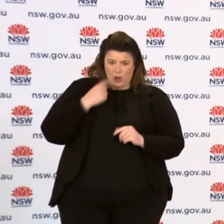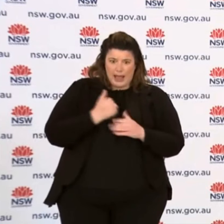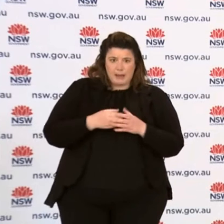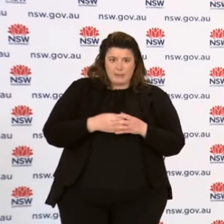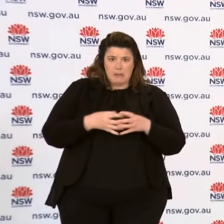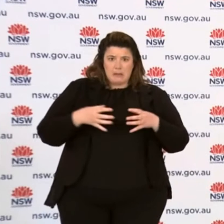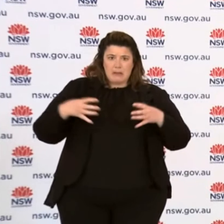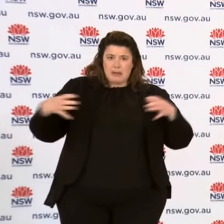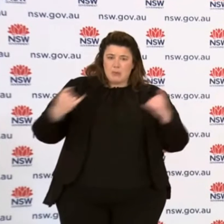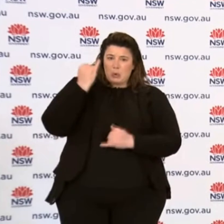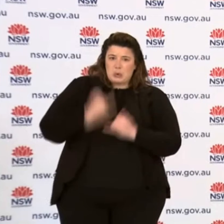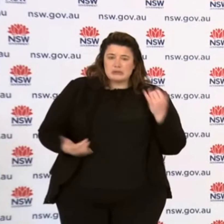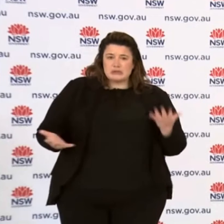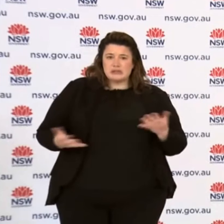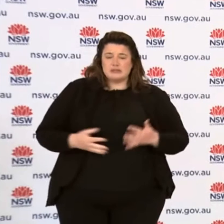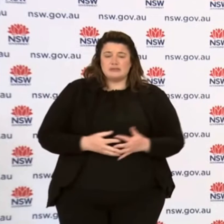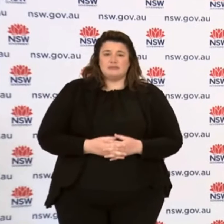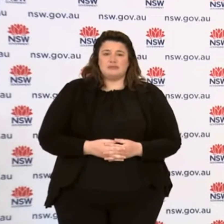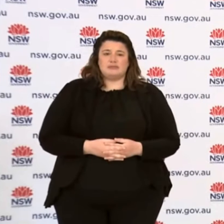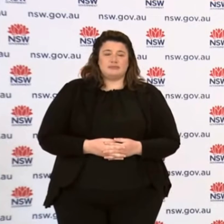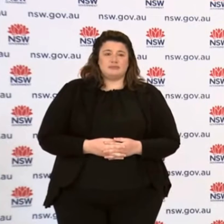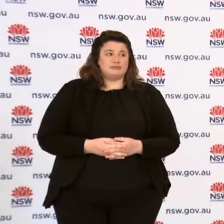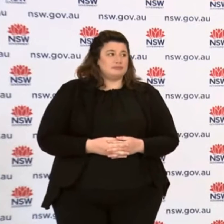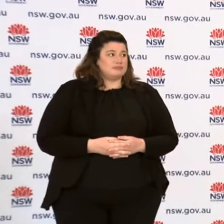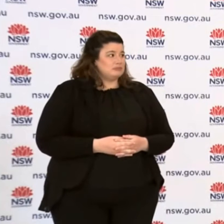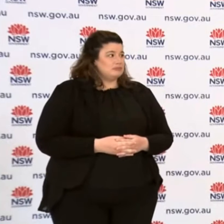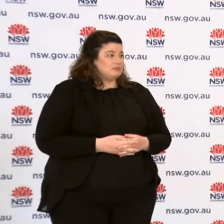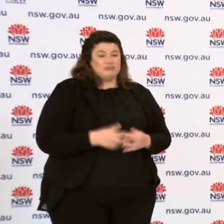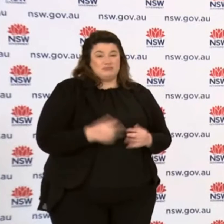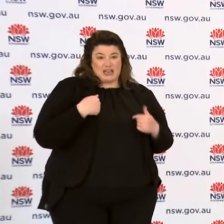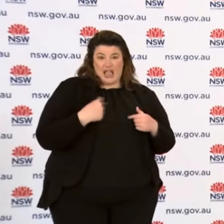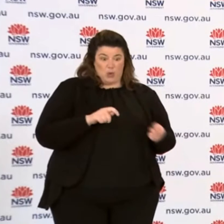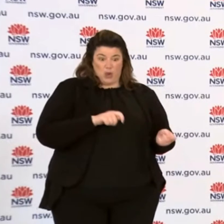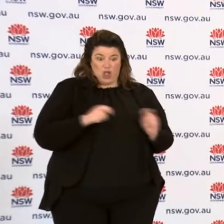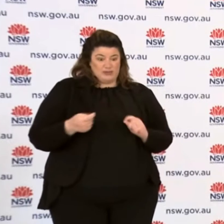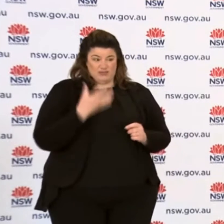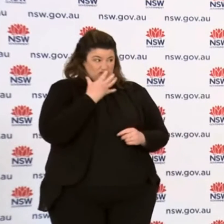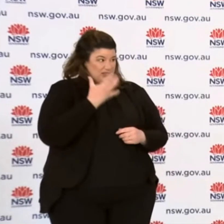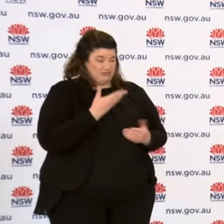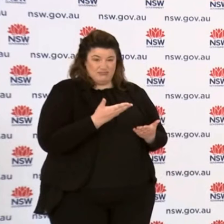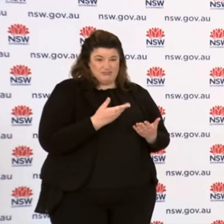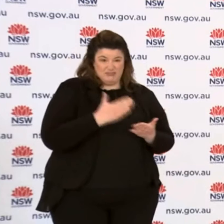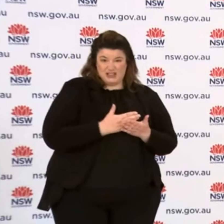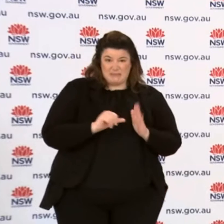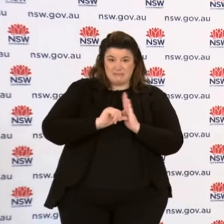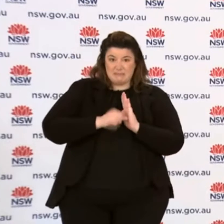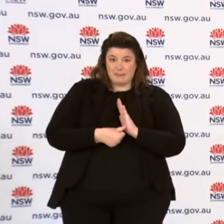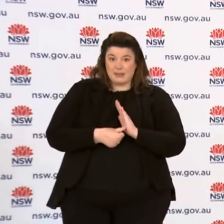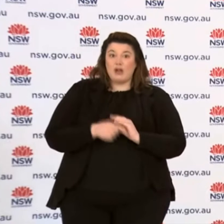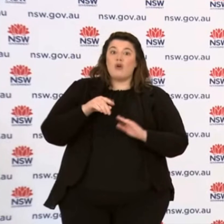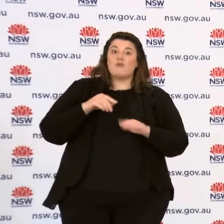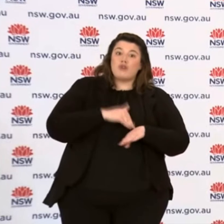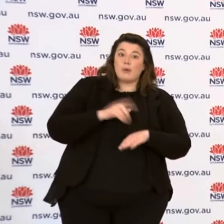Look, we have the toughest lockdown in the country at the present time. What is not happening is that people are not actually complying. And